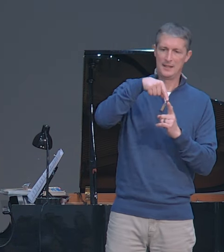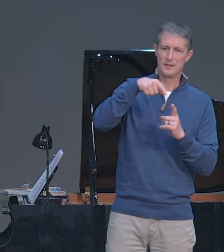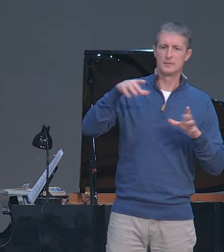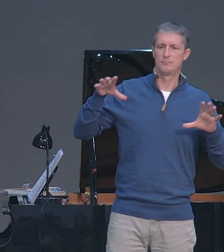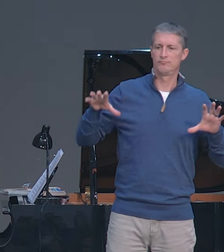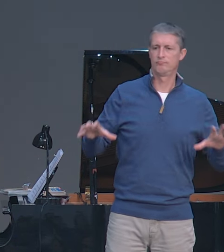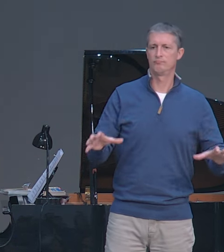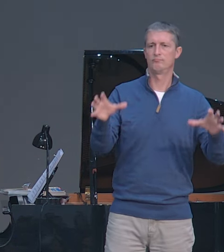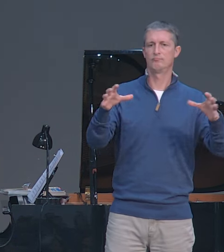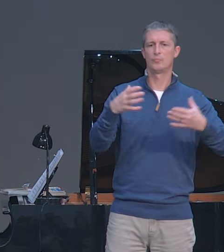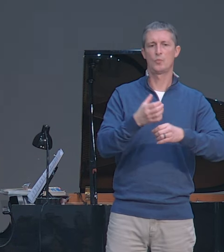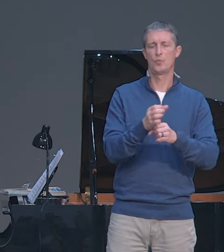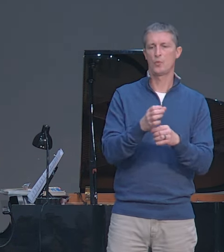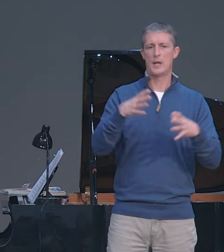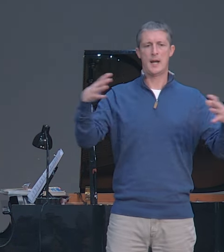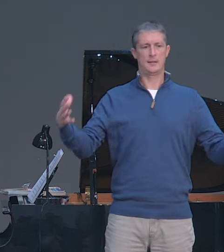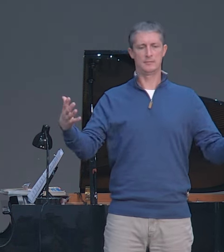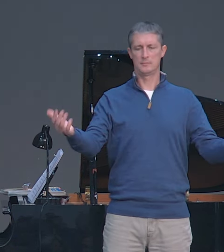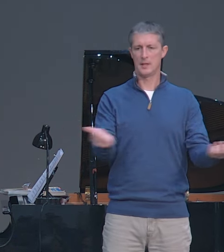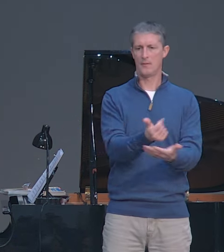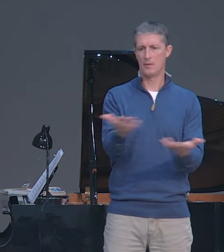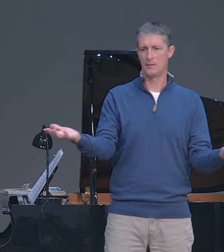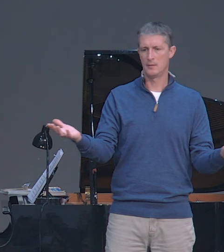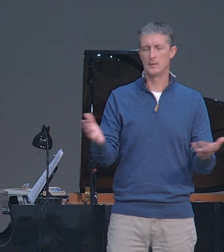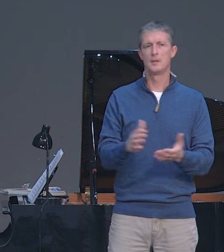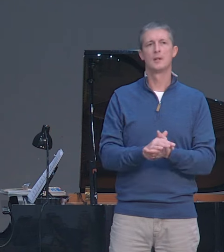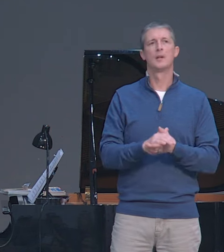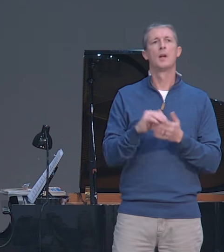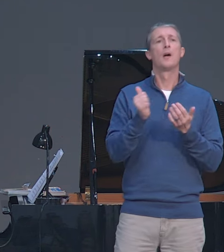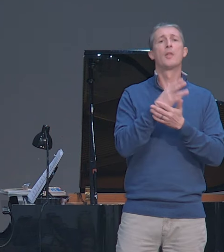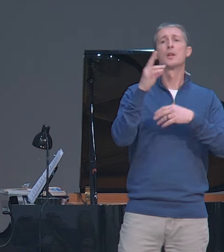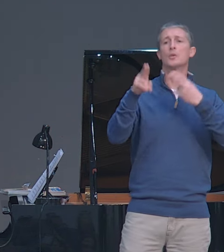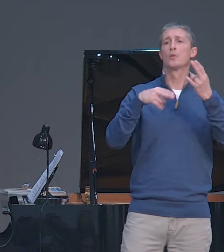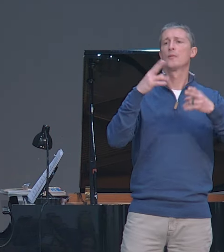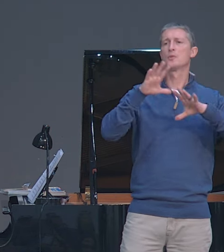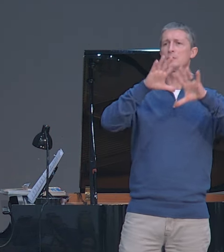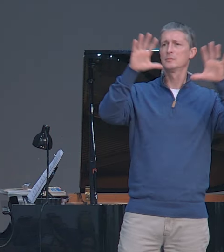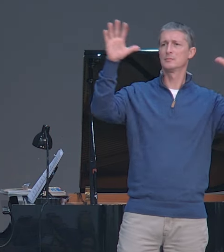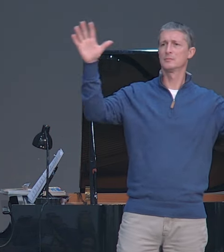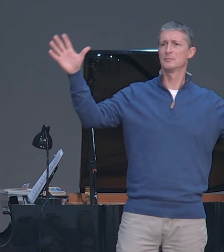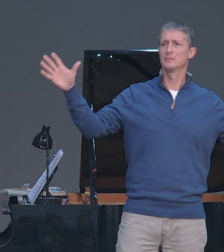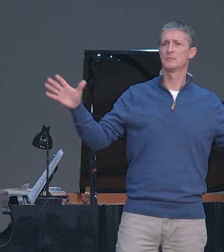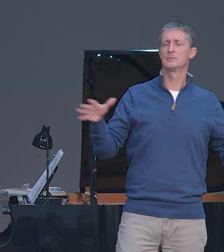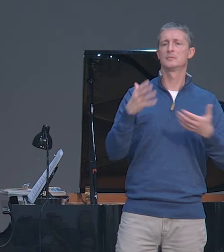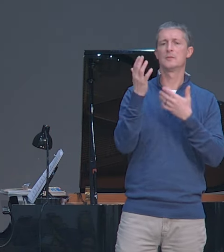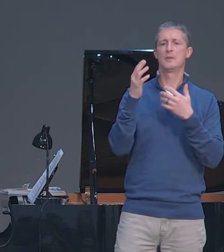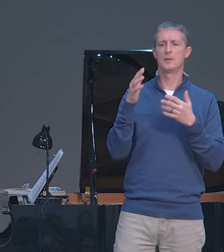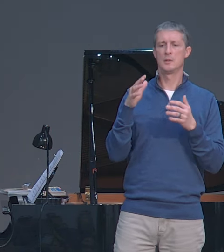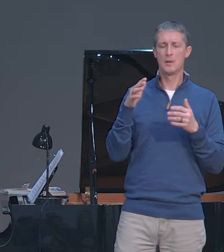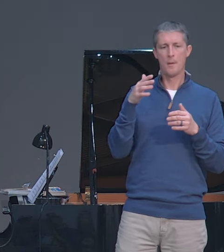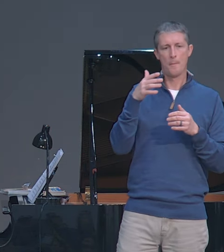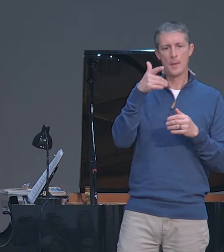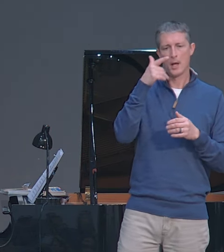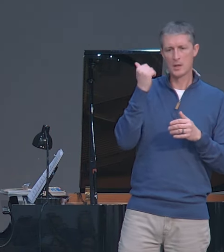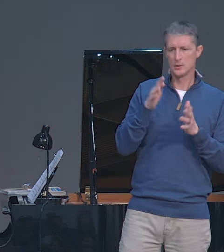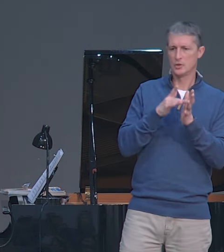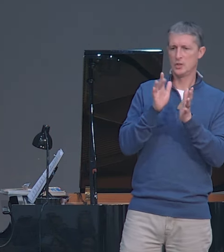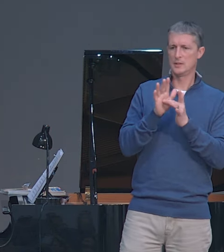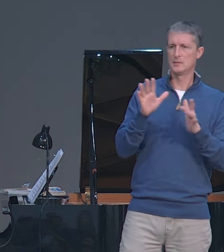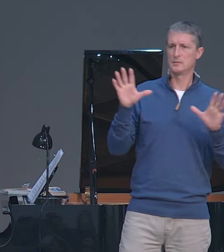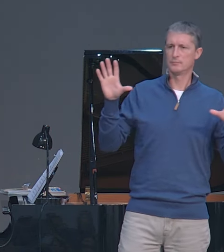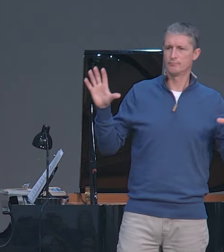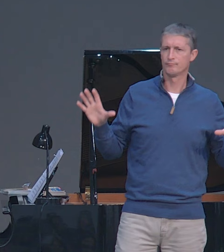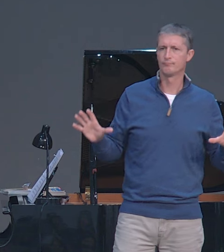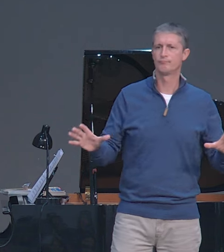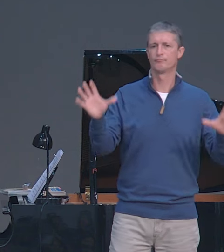earth, visible, invisible. So everything in the universe came into existence through the creative act of the Son